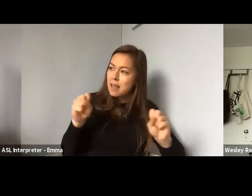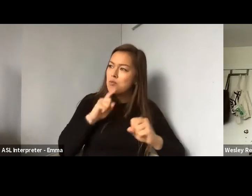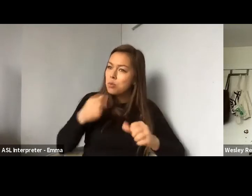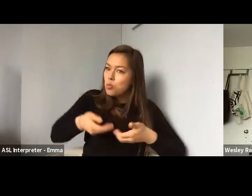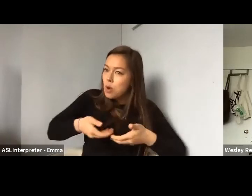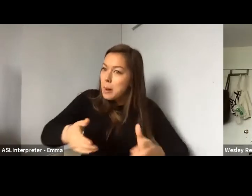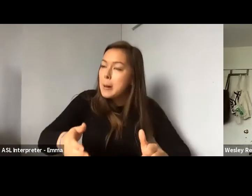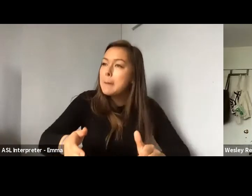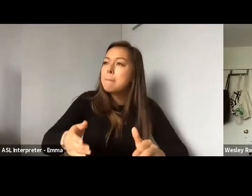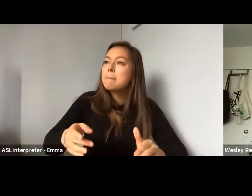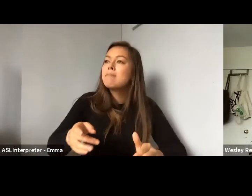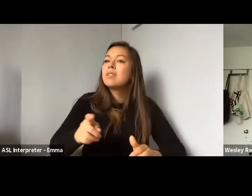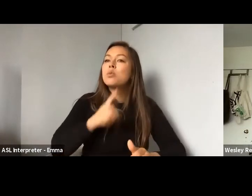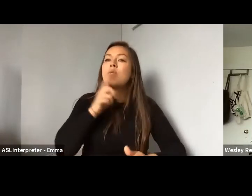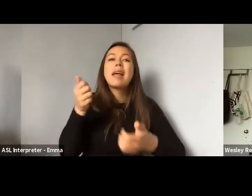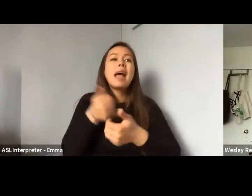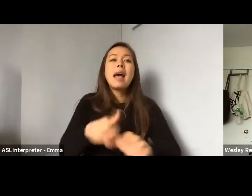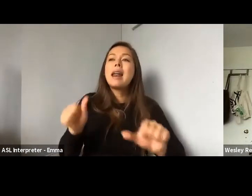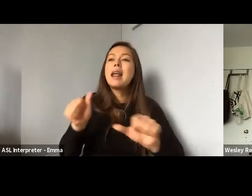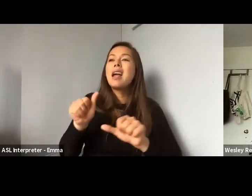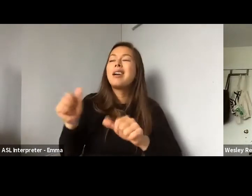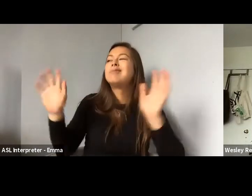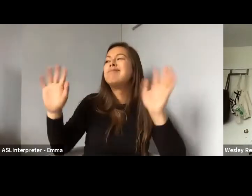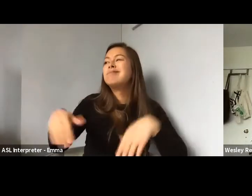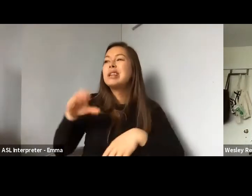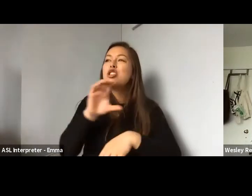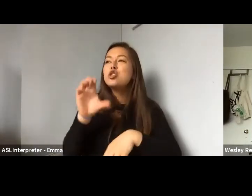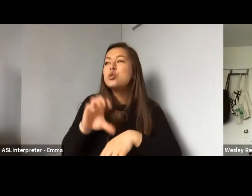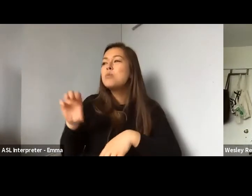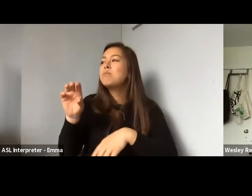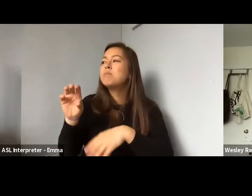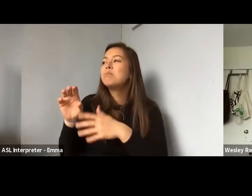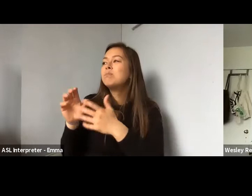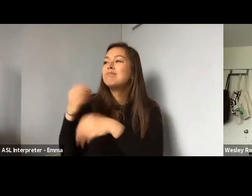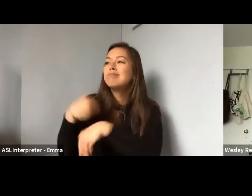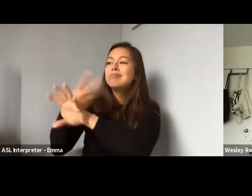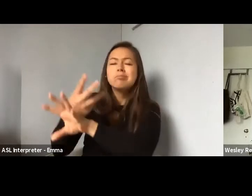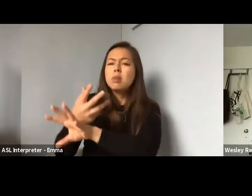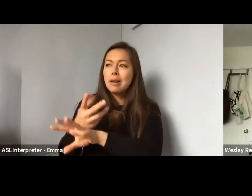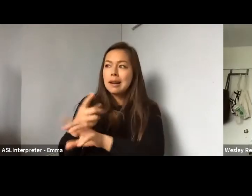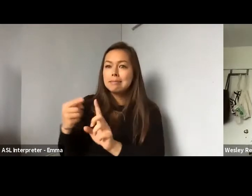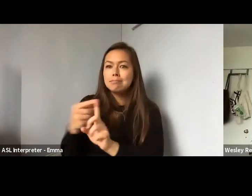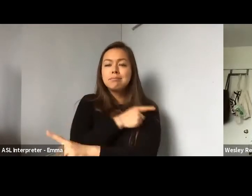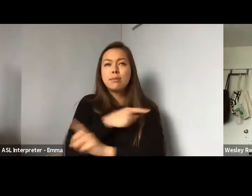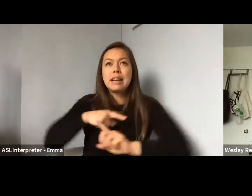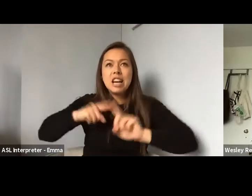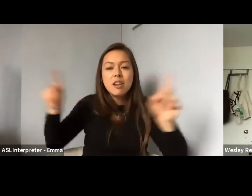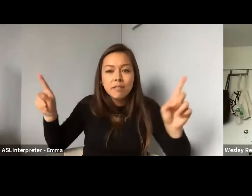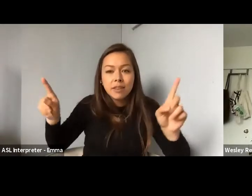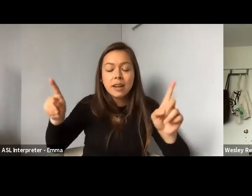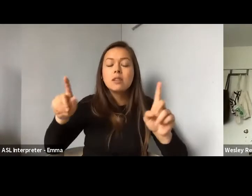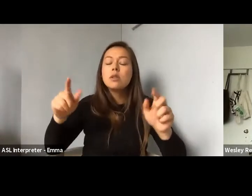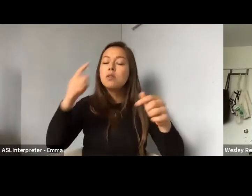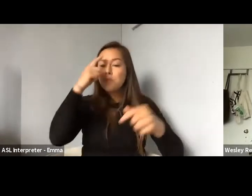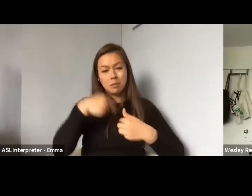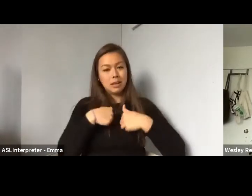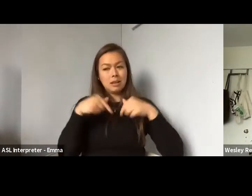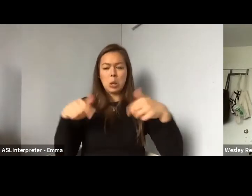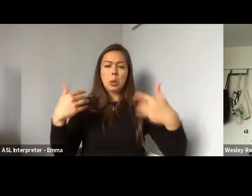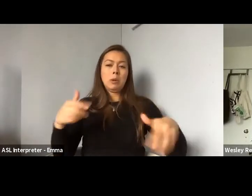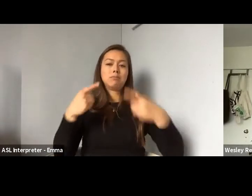far from just another Zoom room. So I would say that this is a huge success, especially, as I said before, with the